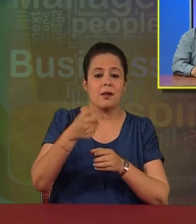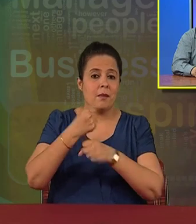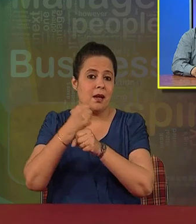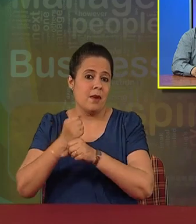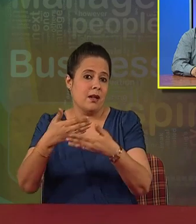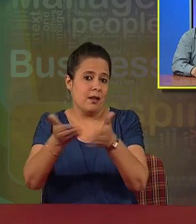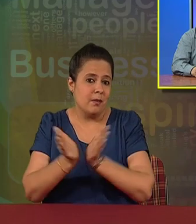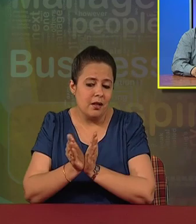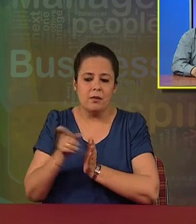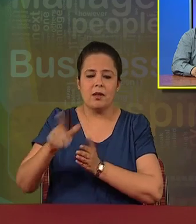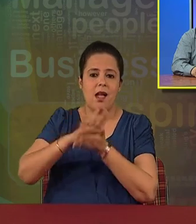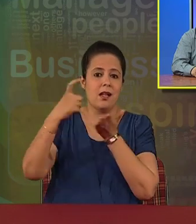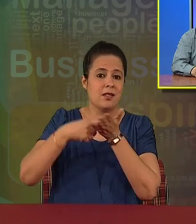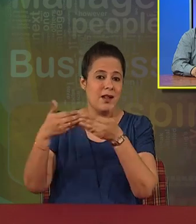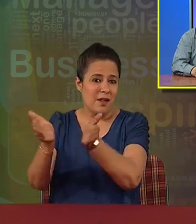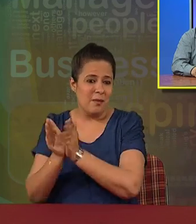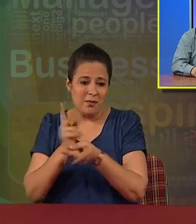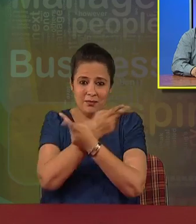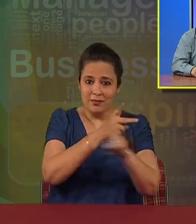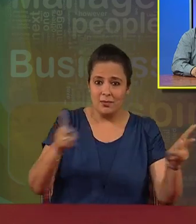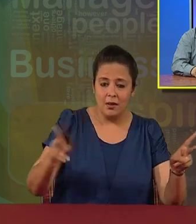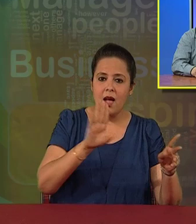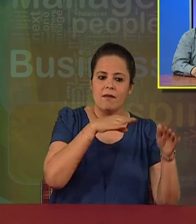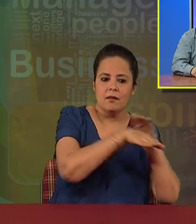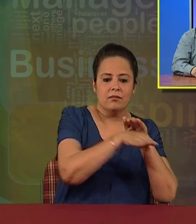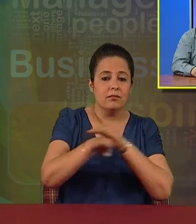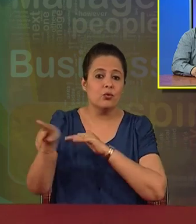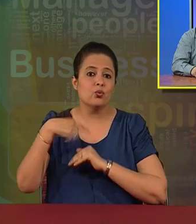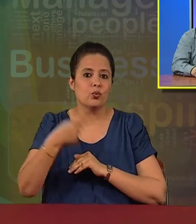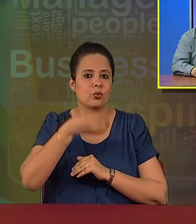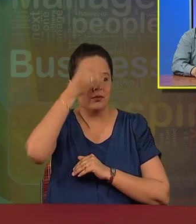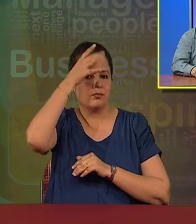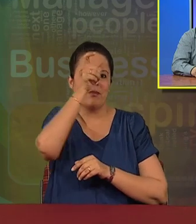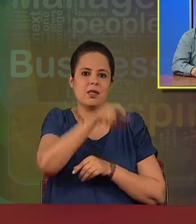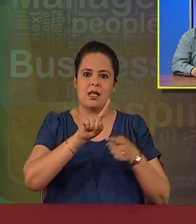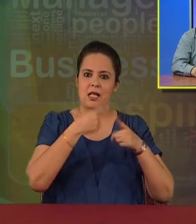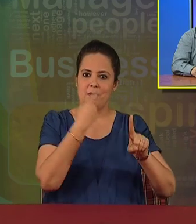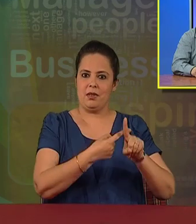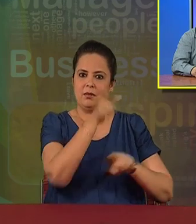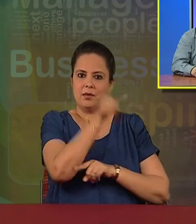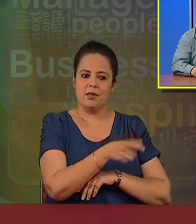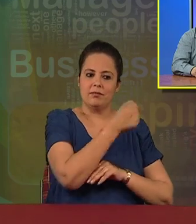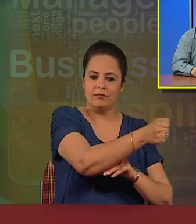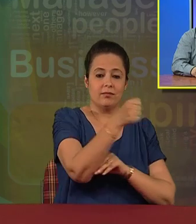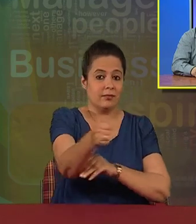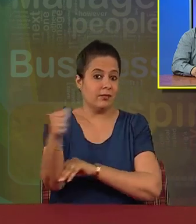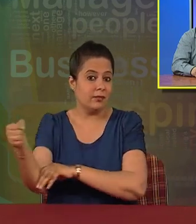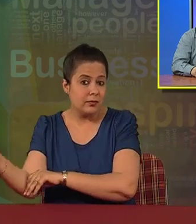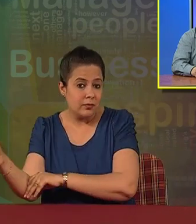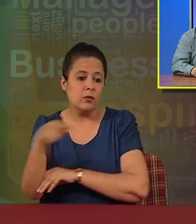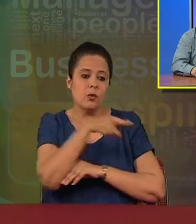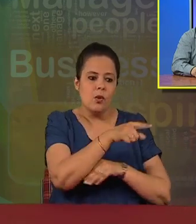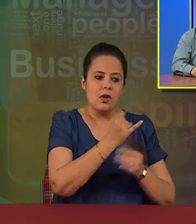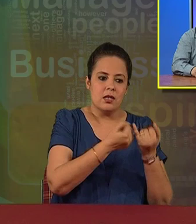production, personnel, etc. These departments have specialized persons, which leads to specialization, which